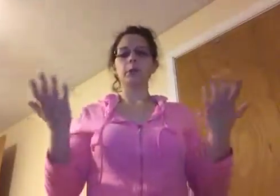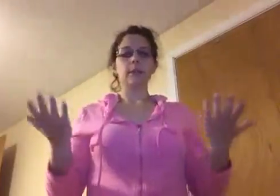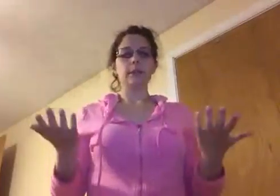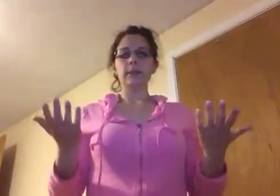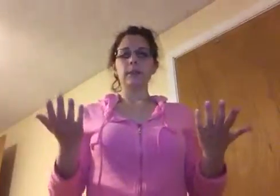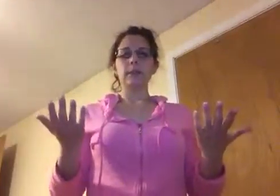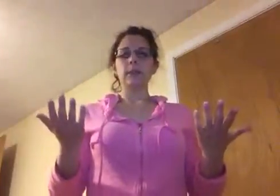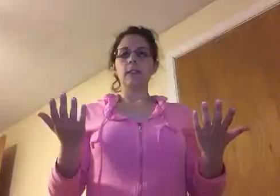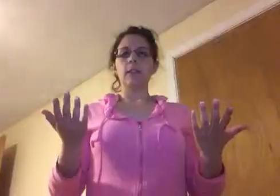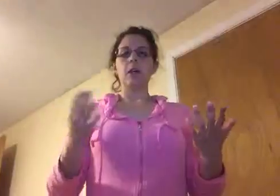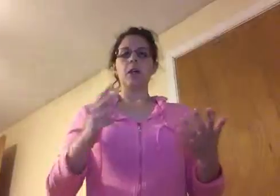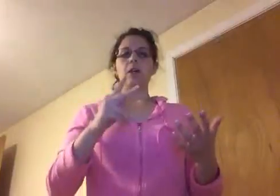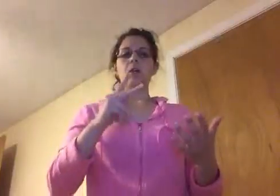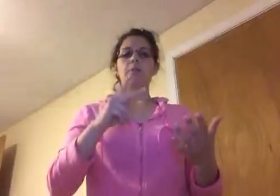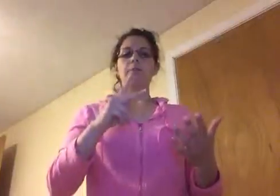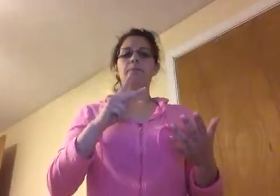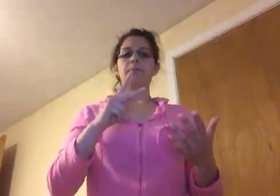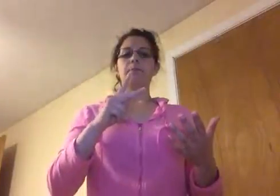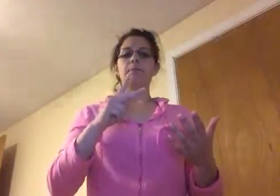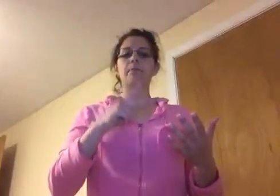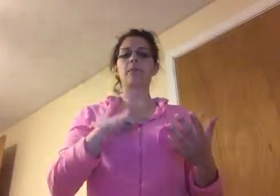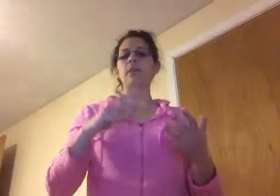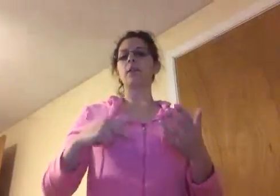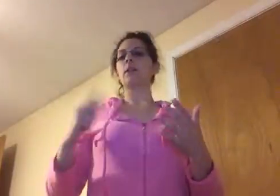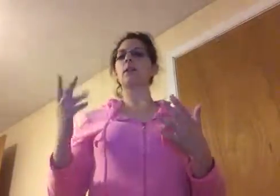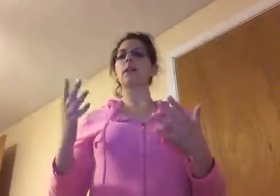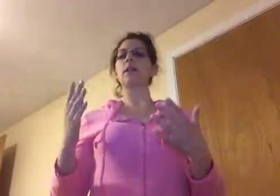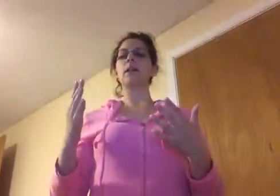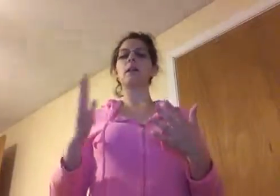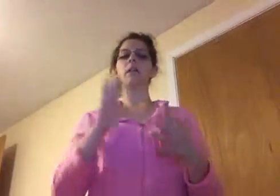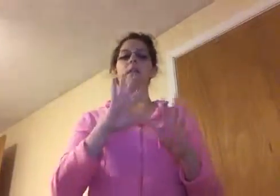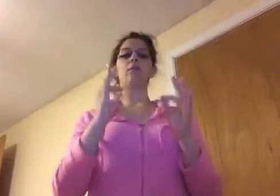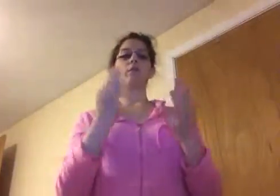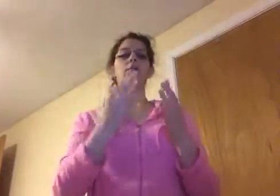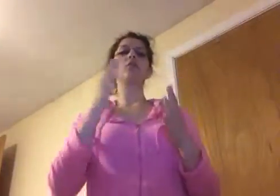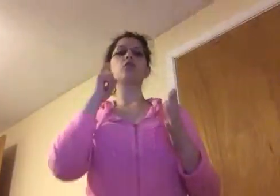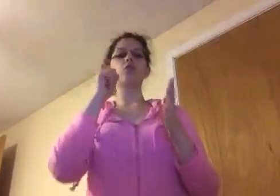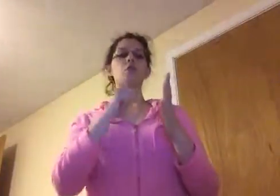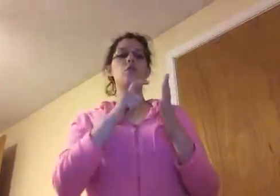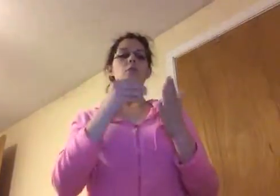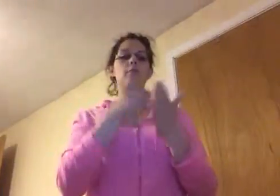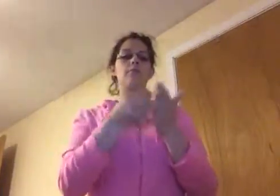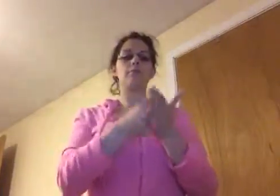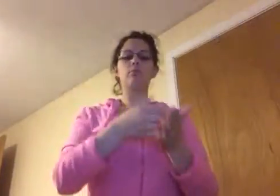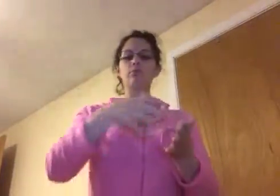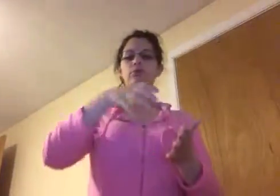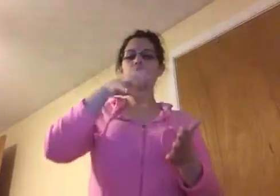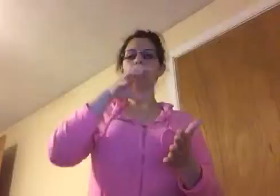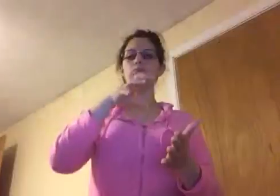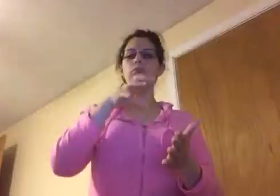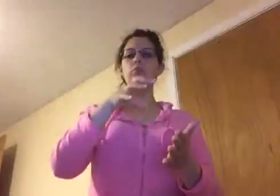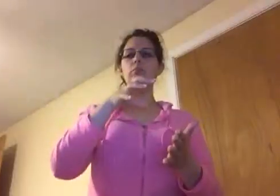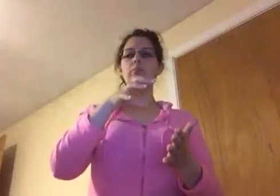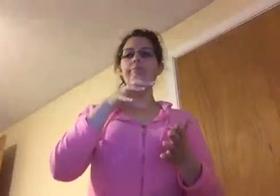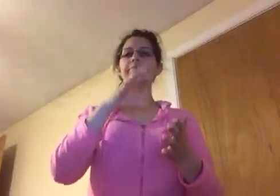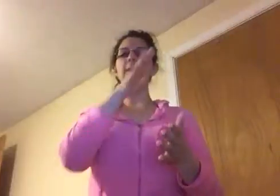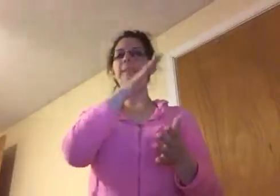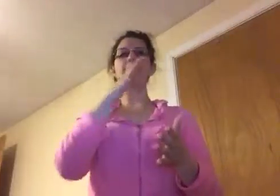plenty of money, if not more money, raising sheep, and they didn't need farmers anymore. So this led to the rise